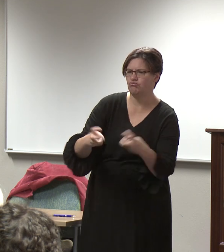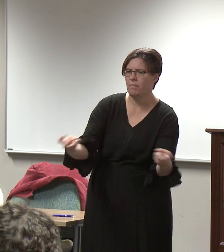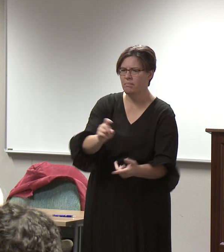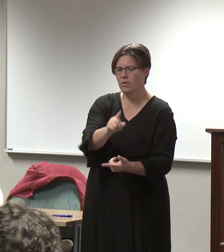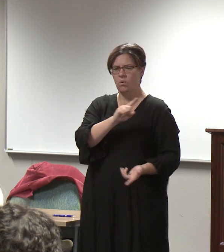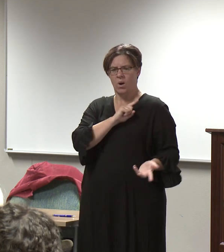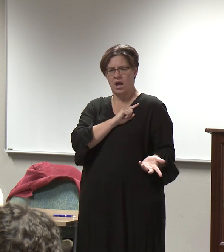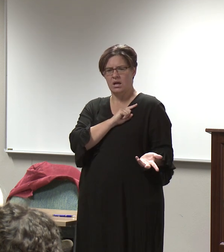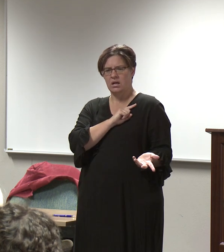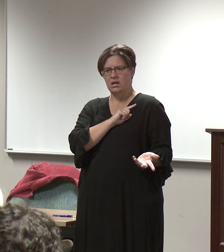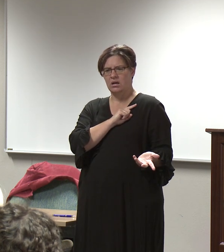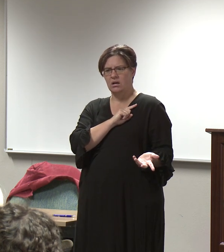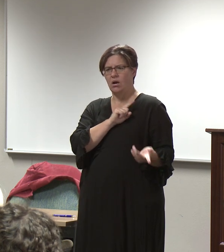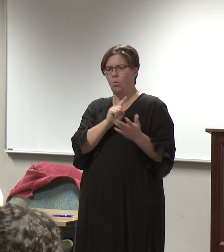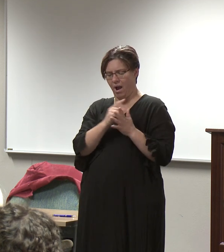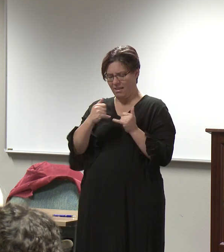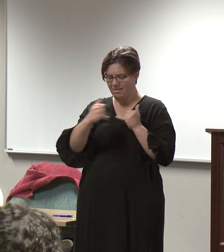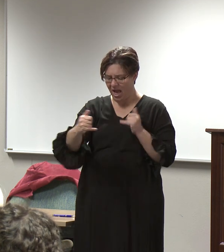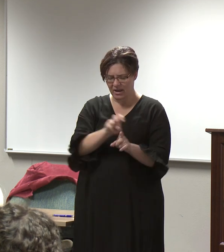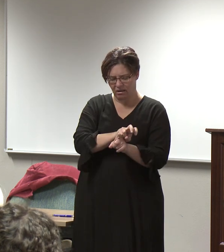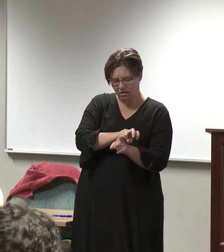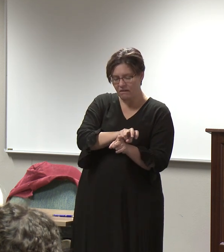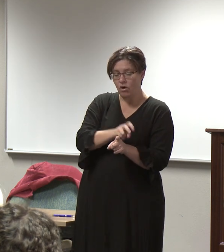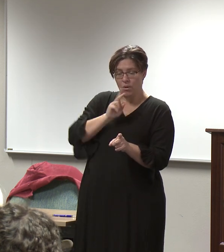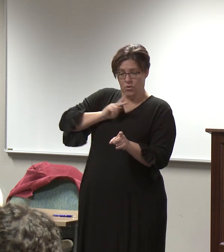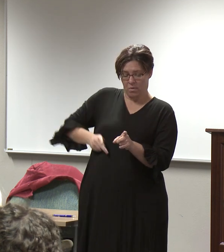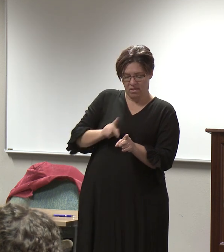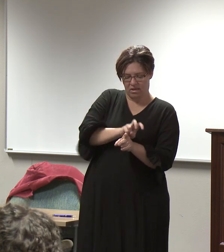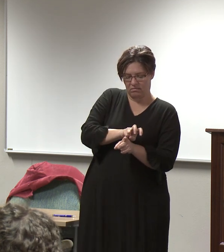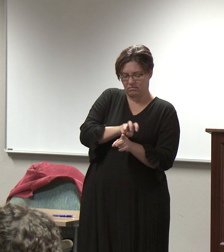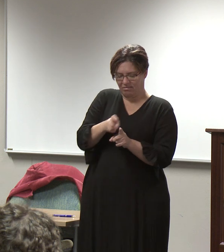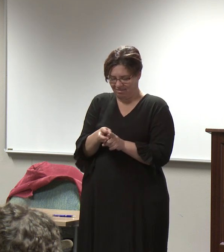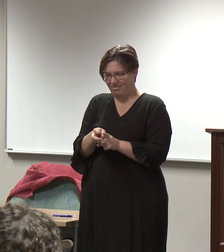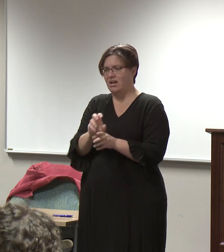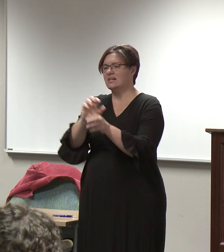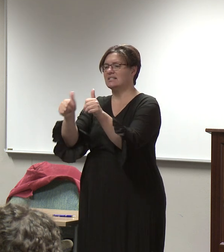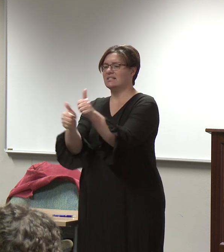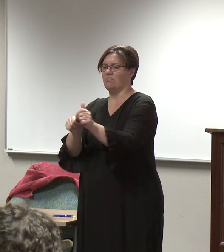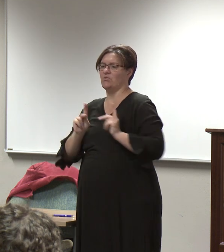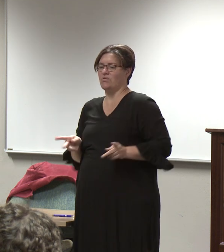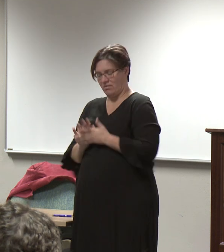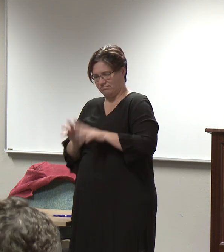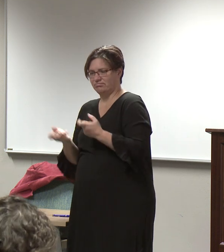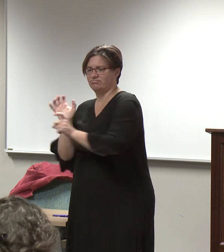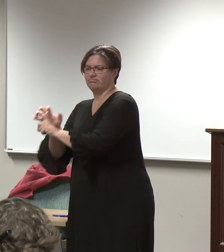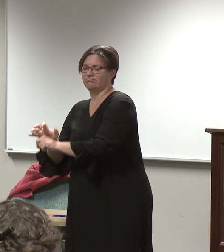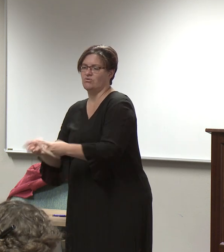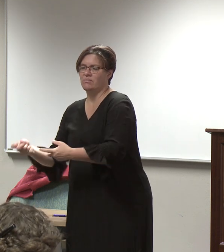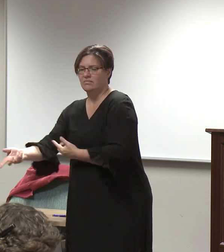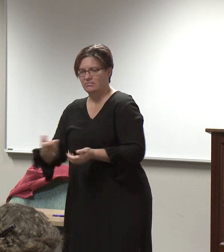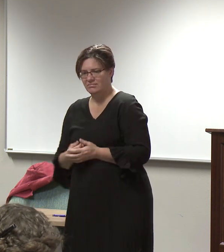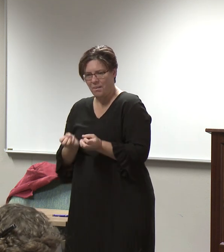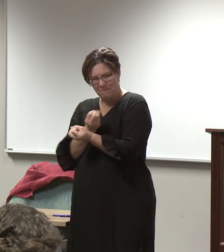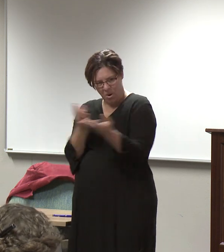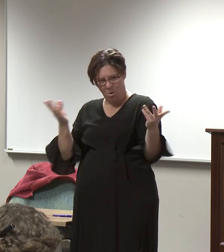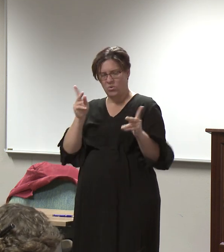moves, she crosses the abyssal line from humanity to subhuman. This is the life of most people in the